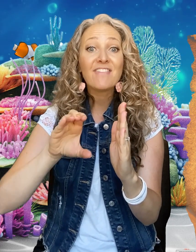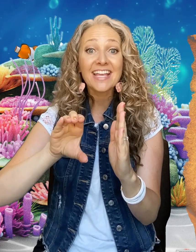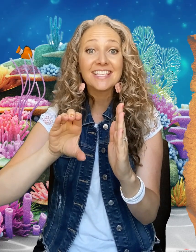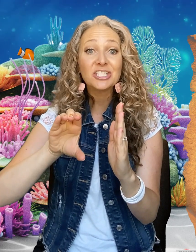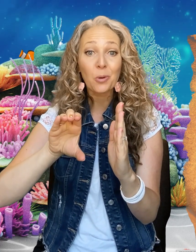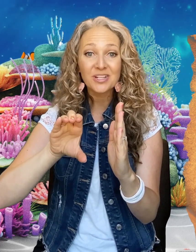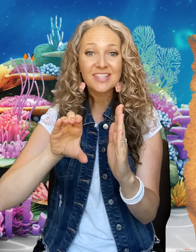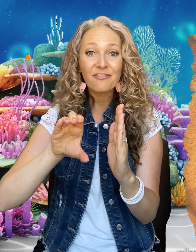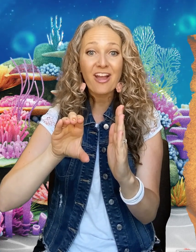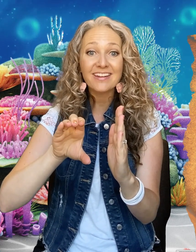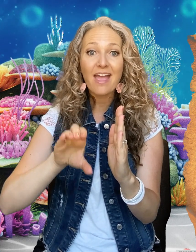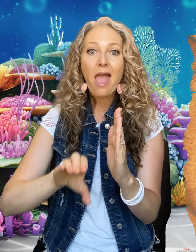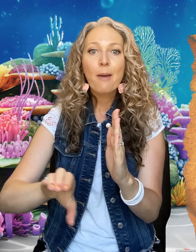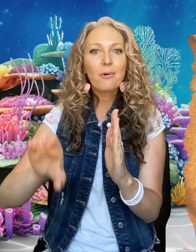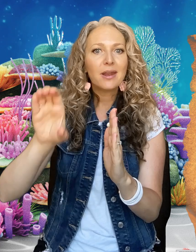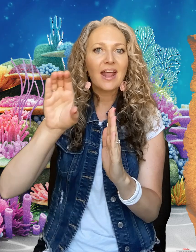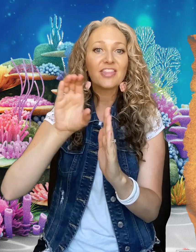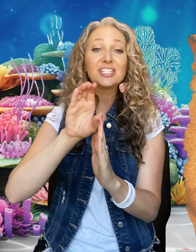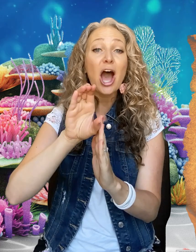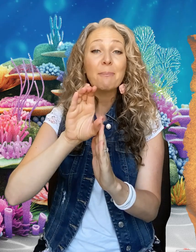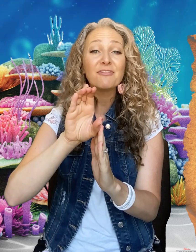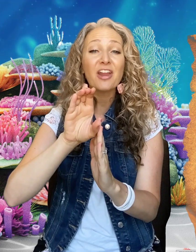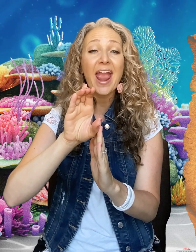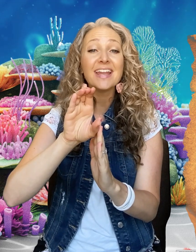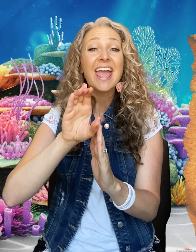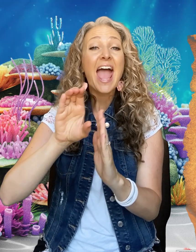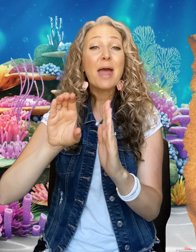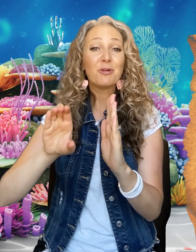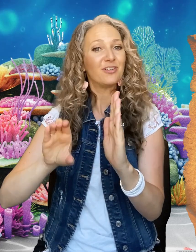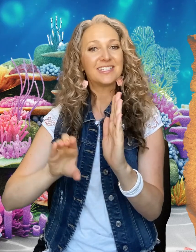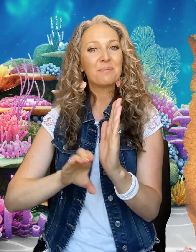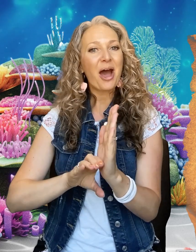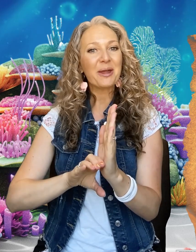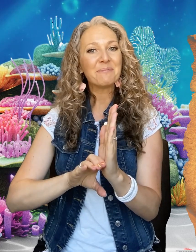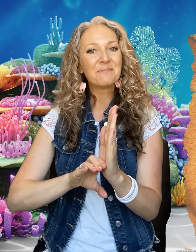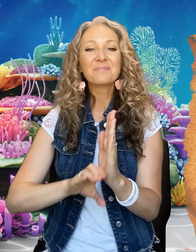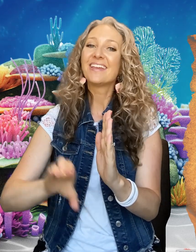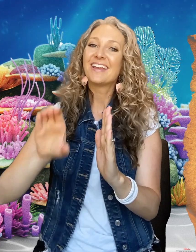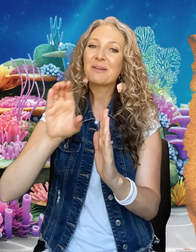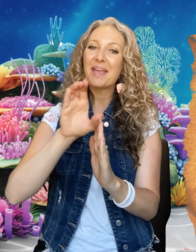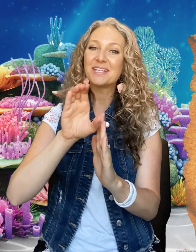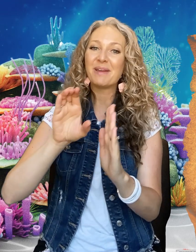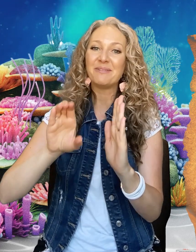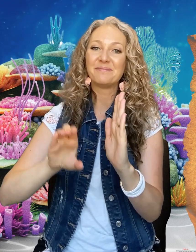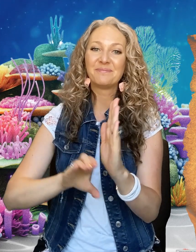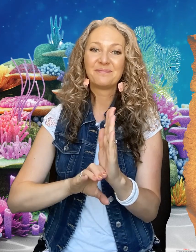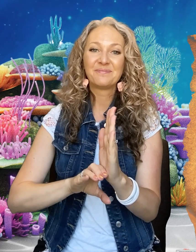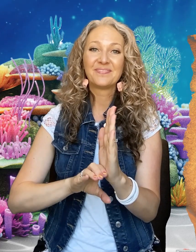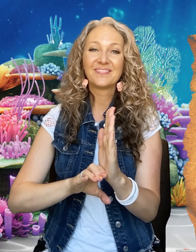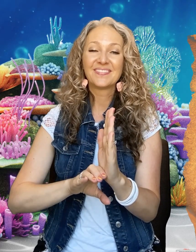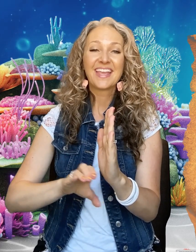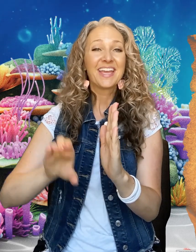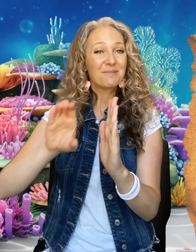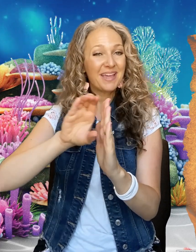Face it towards the front, put it at the top of your hand, and move it to the bottom. Commandment.